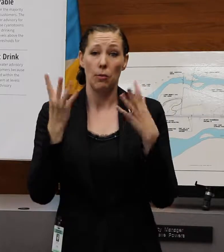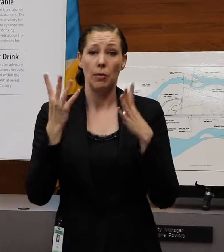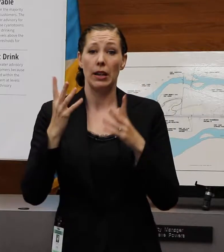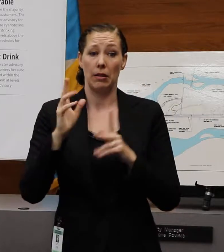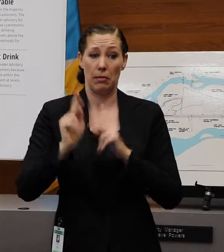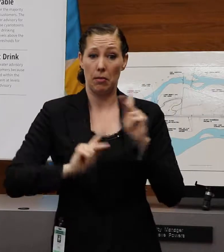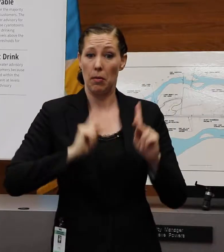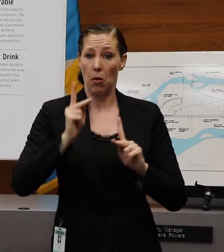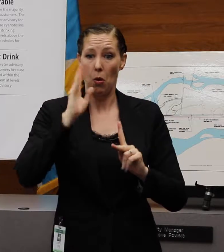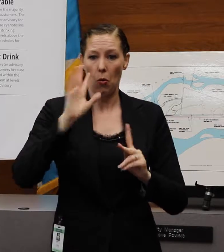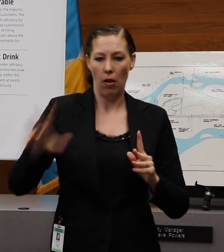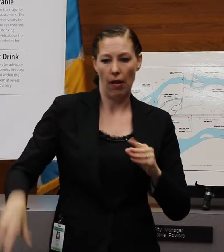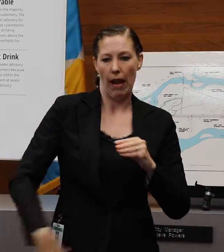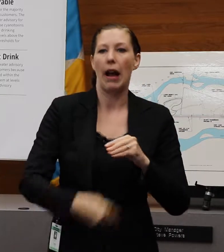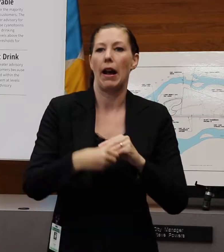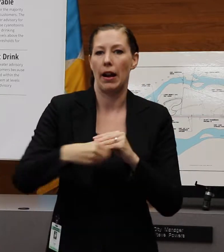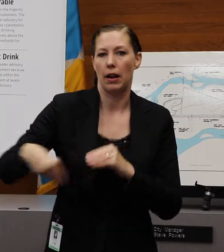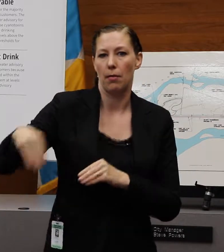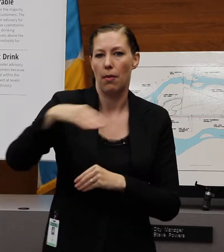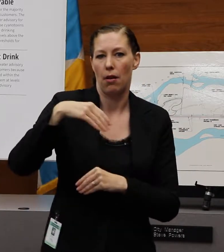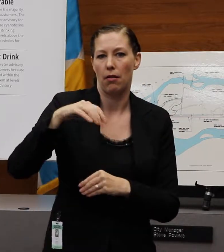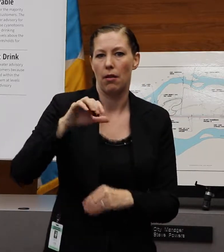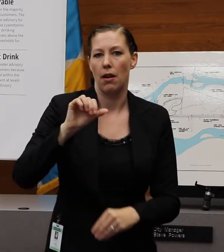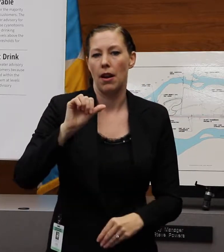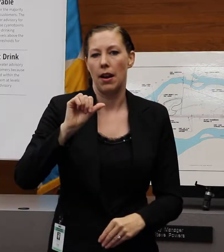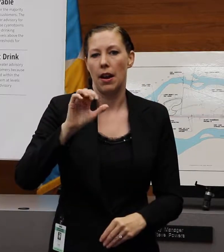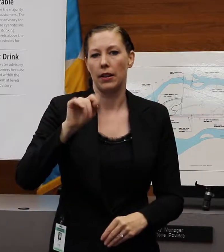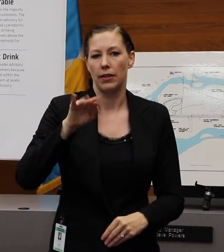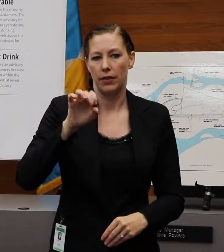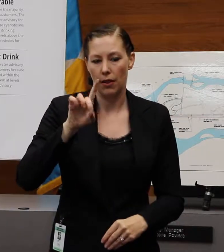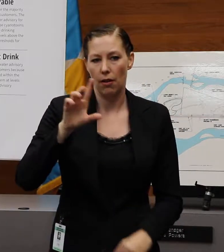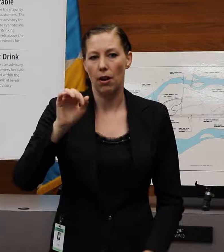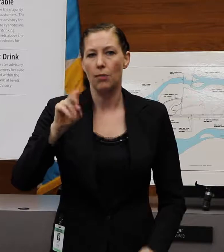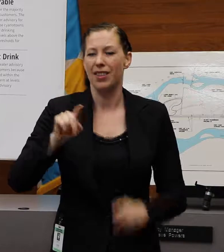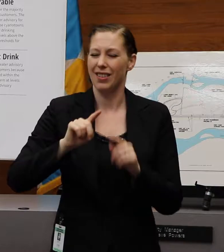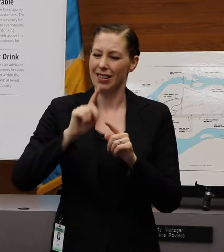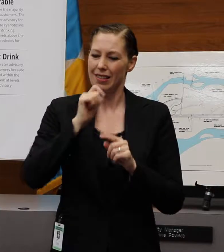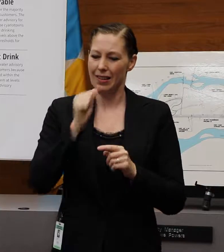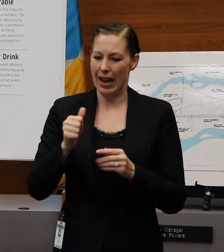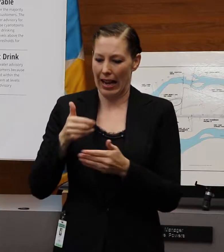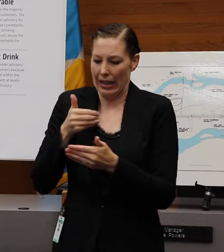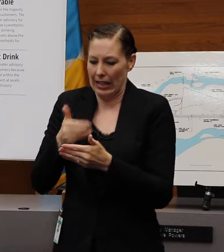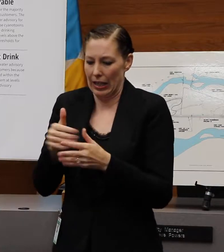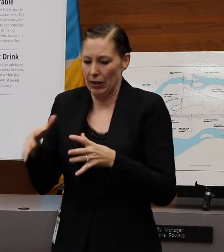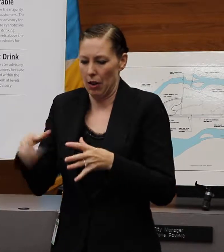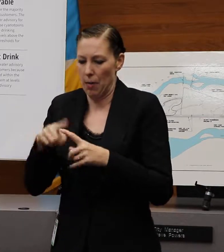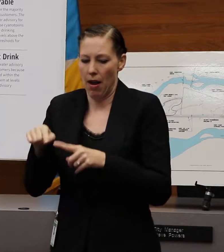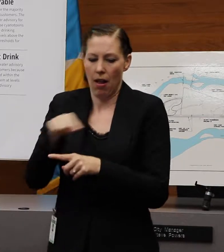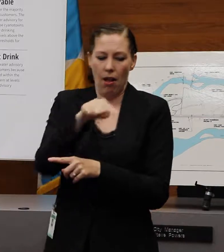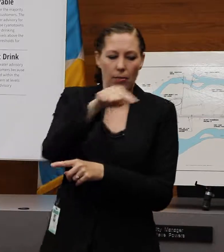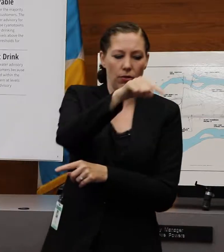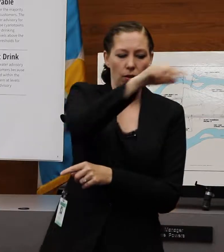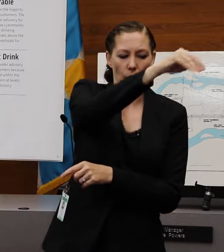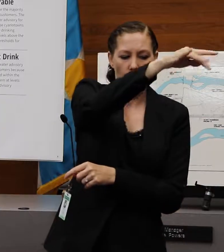used to applying powdered activated carbon upstream of their treatment processes to deal with those taste and odor challenges.